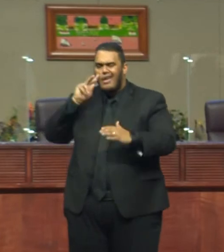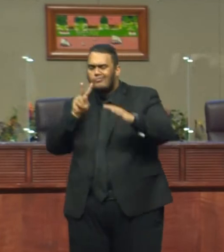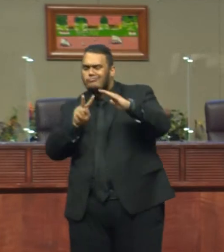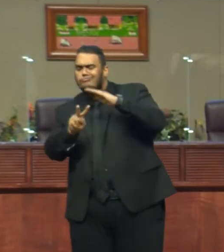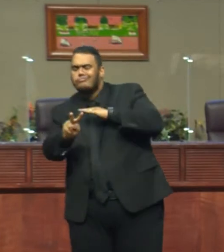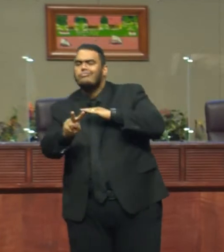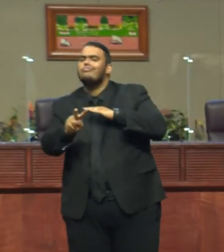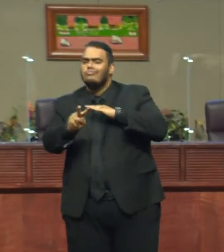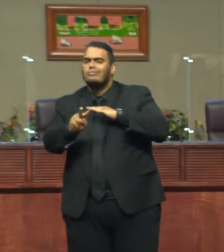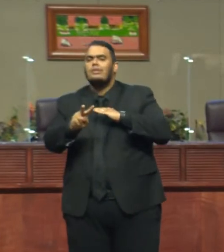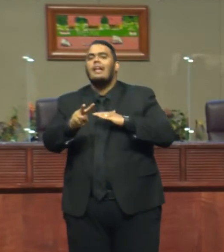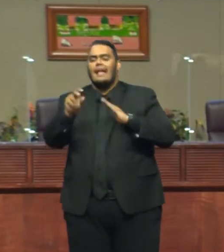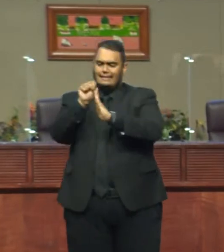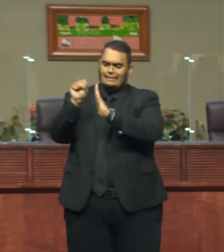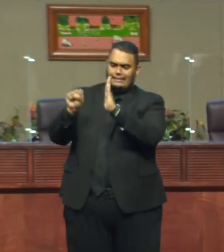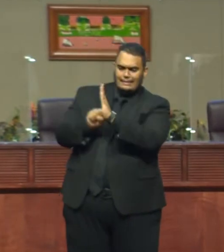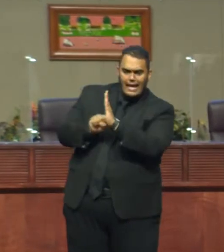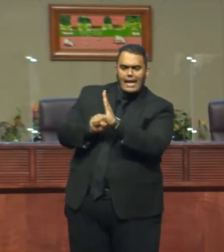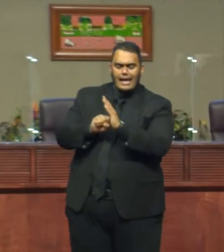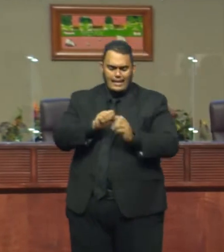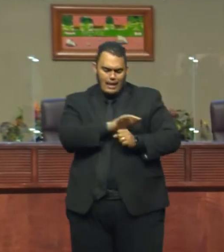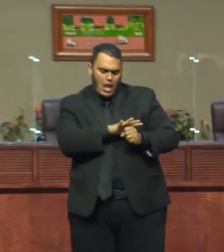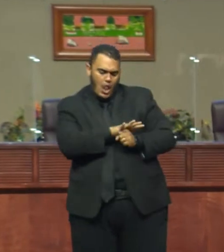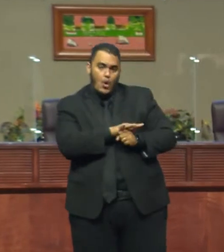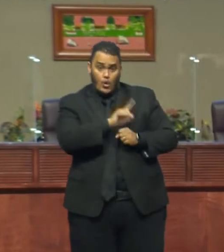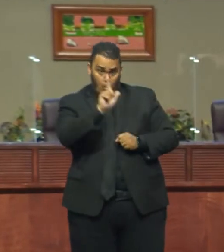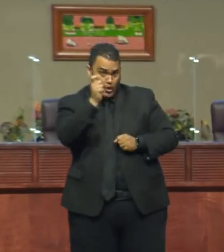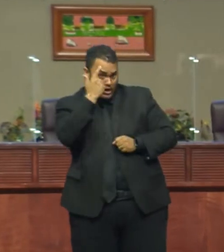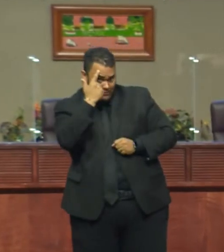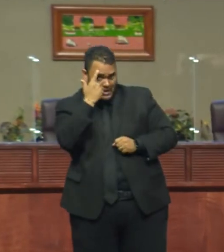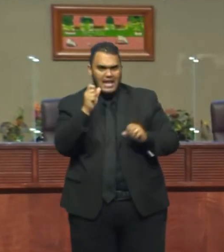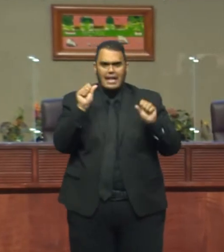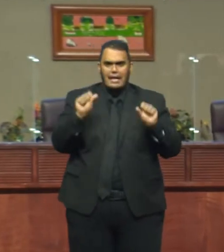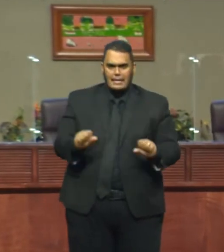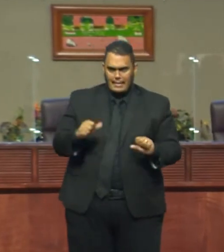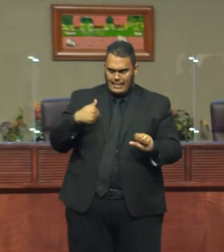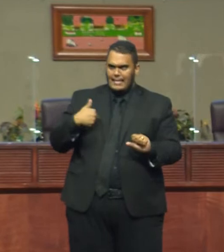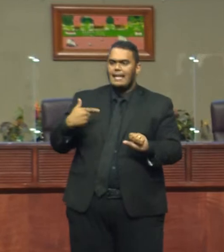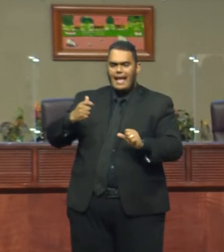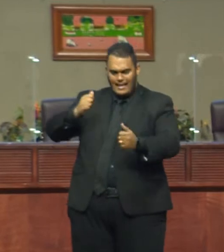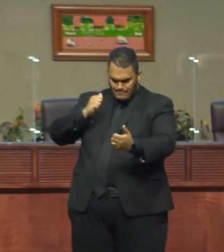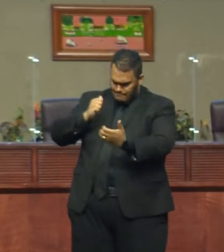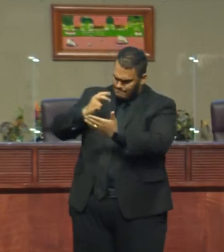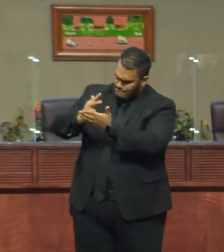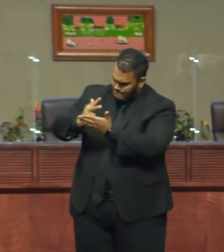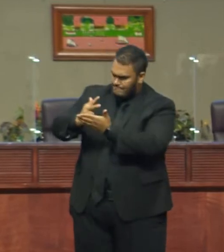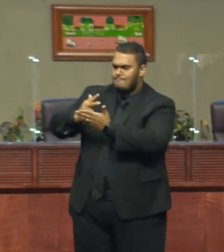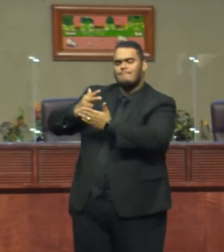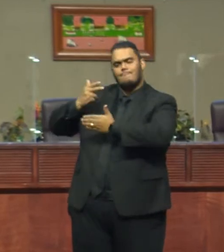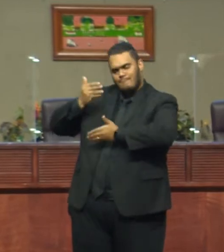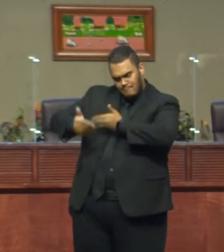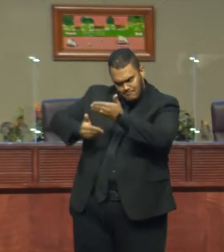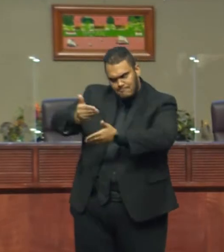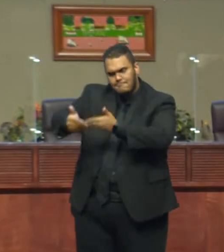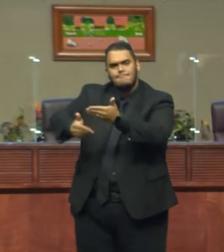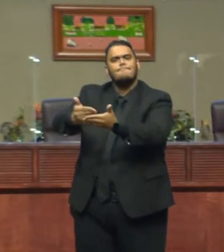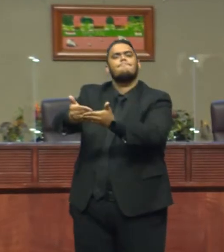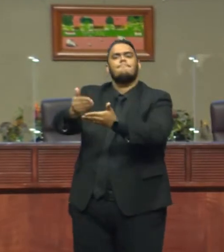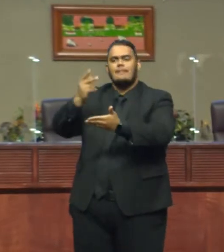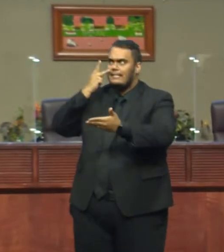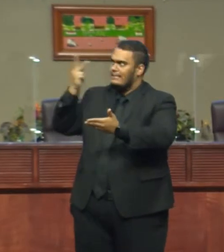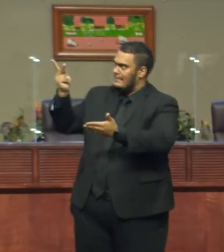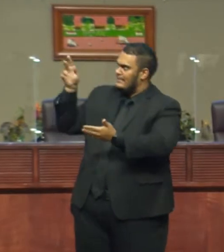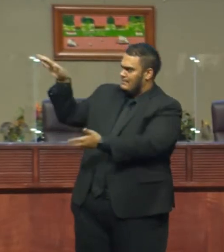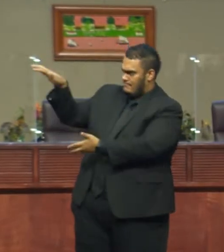will be able to see improved visibility and transparency with the projected supply